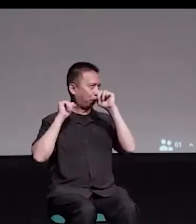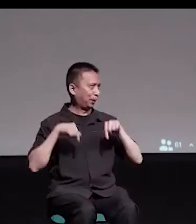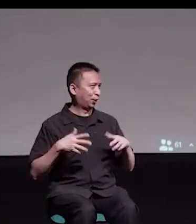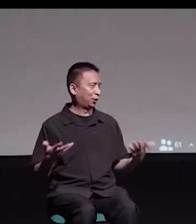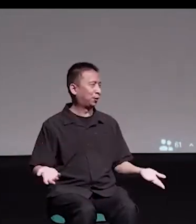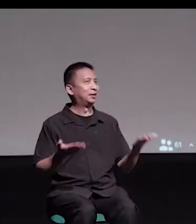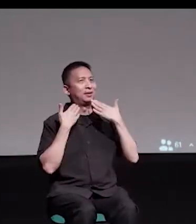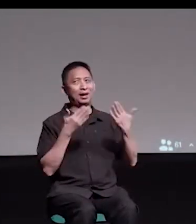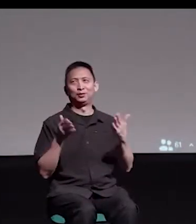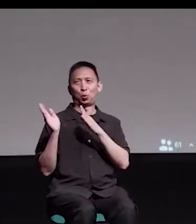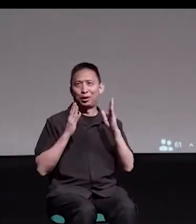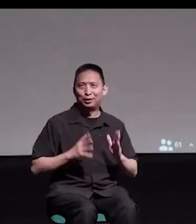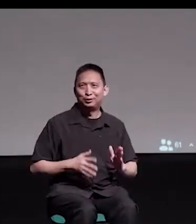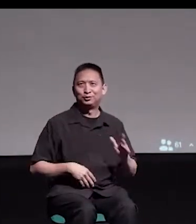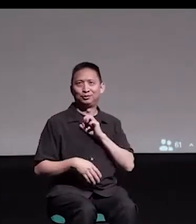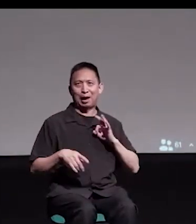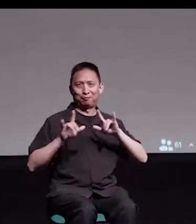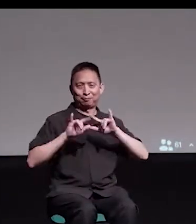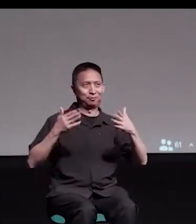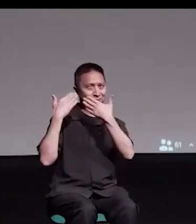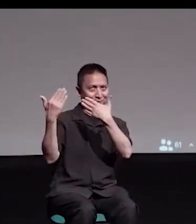staff who put this together.